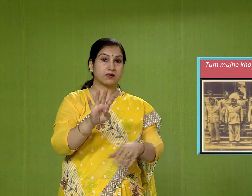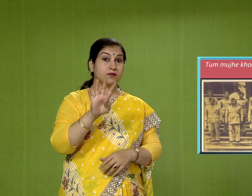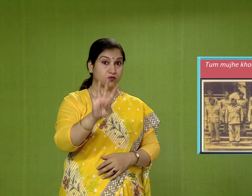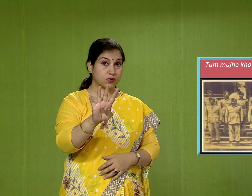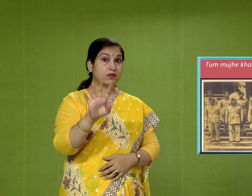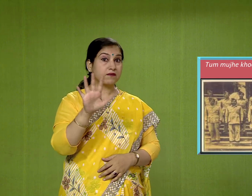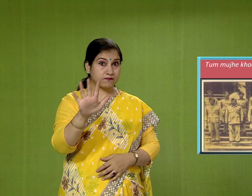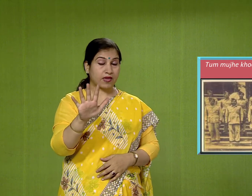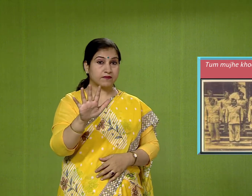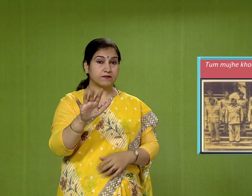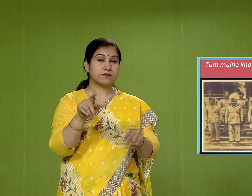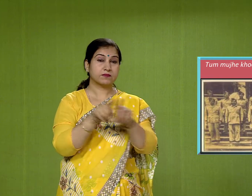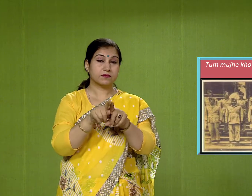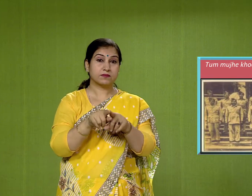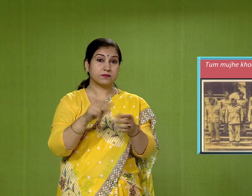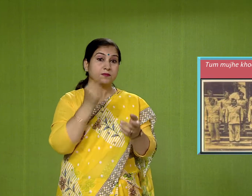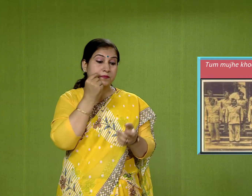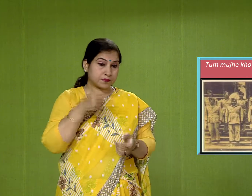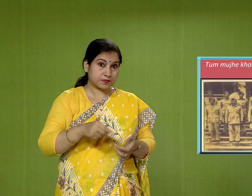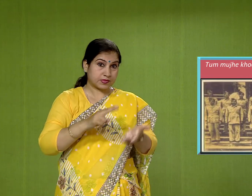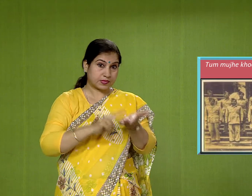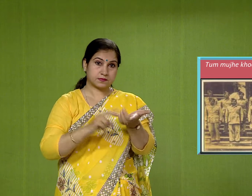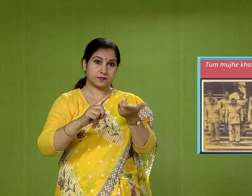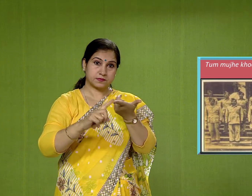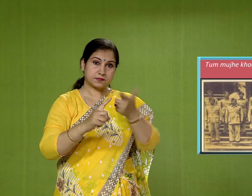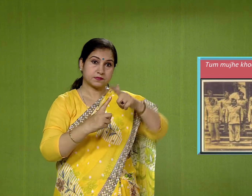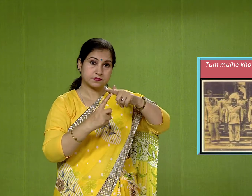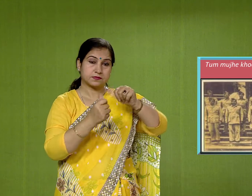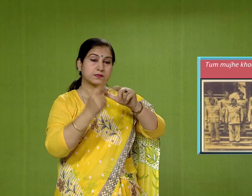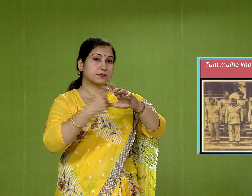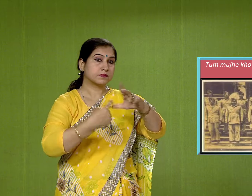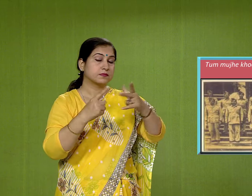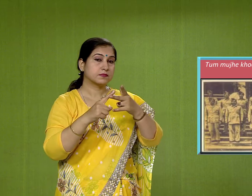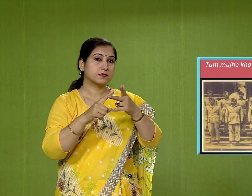Netaji died in a plane crash.